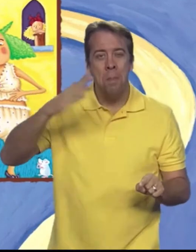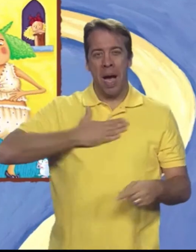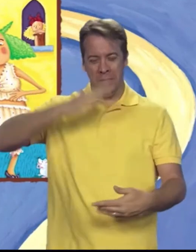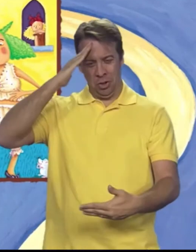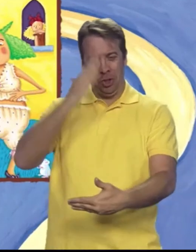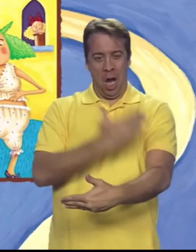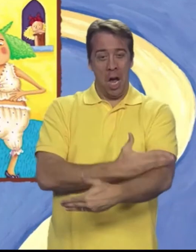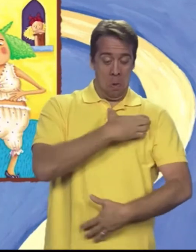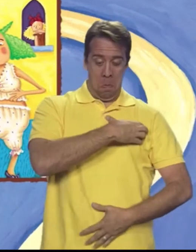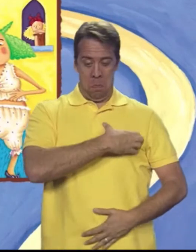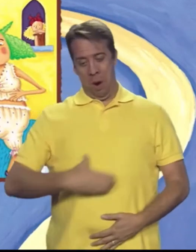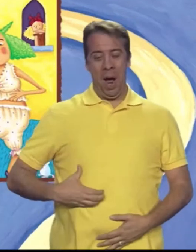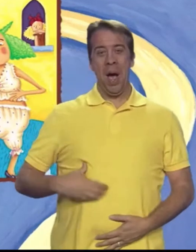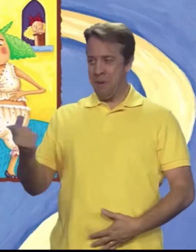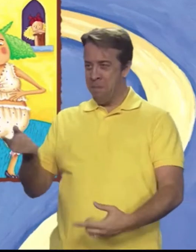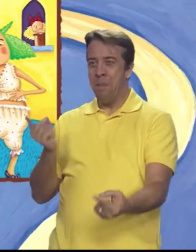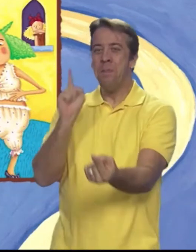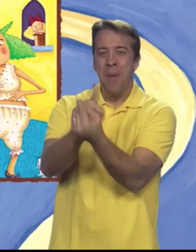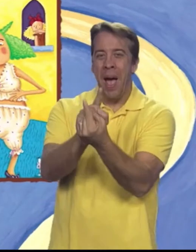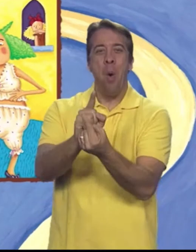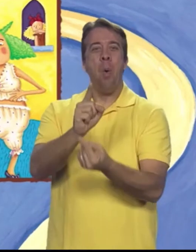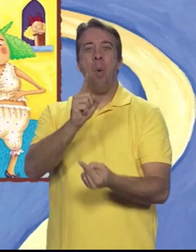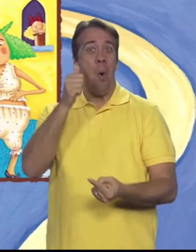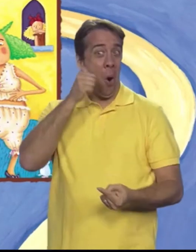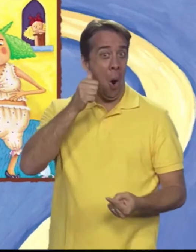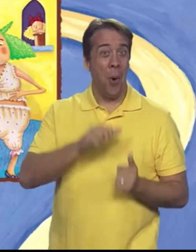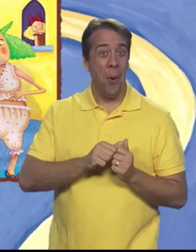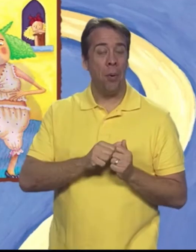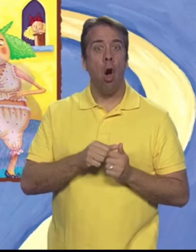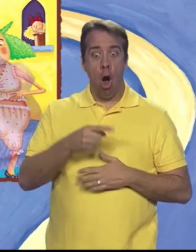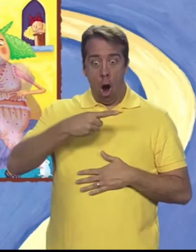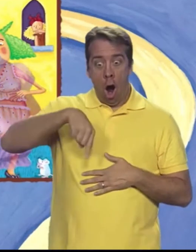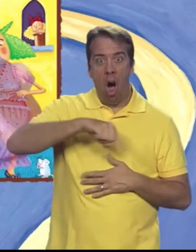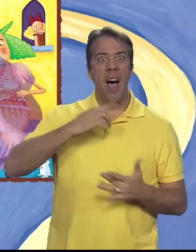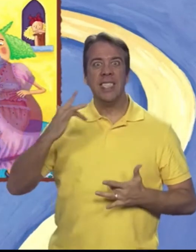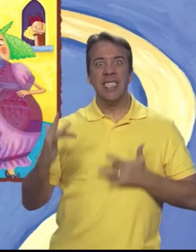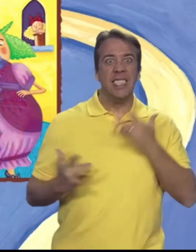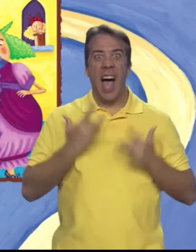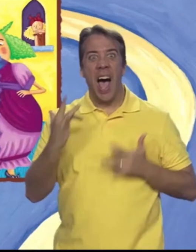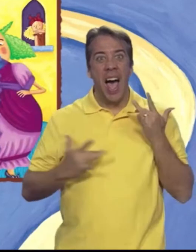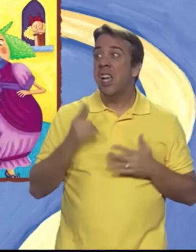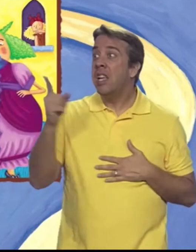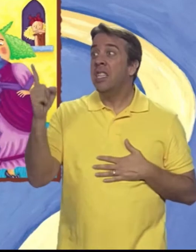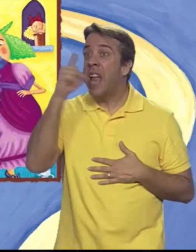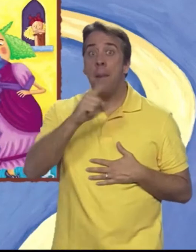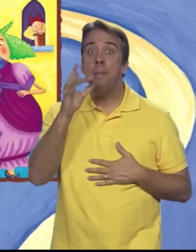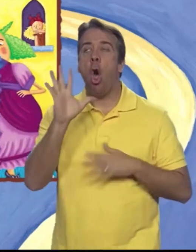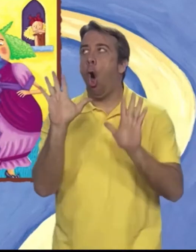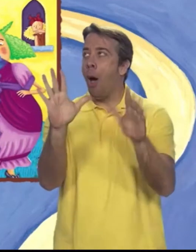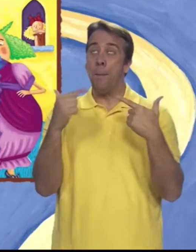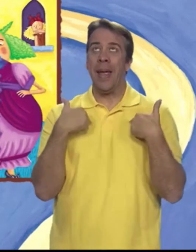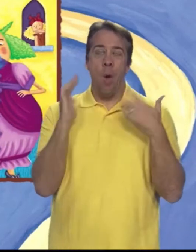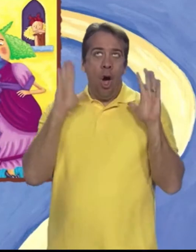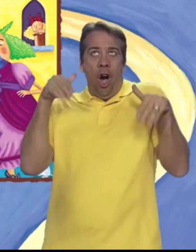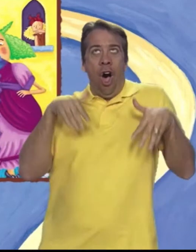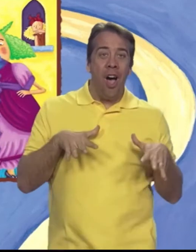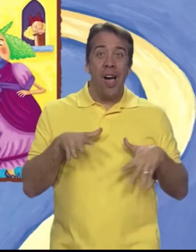Cinderella's stepsisters and stepmother spent days talking about what they would wear to the party, but they told Cinderella she could not